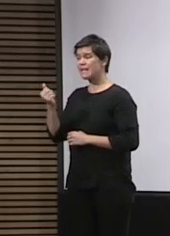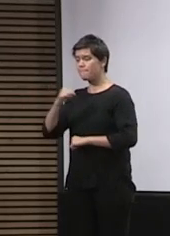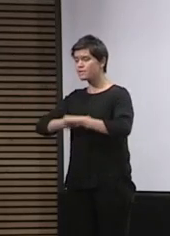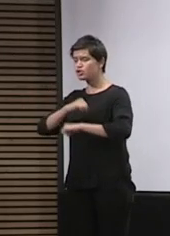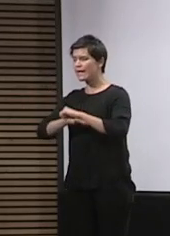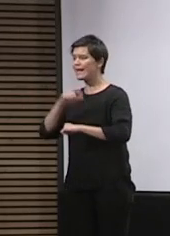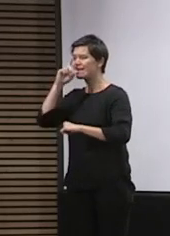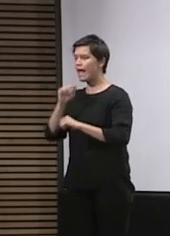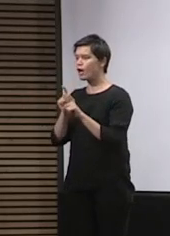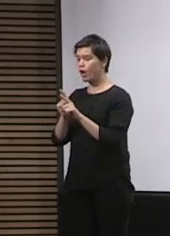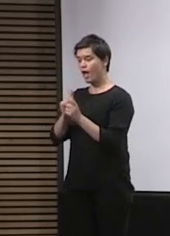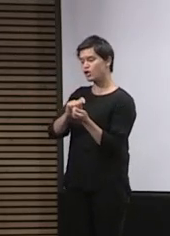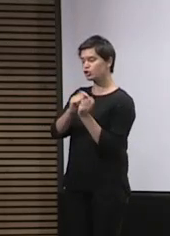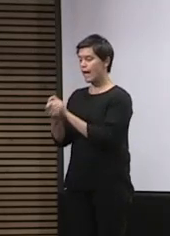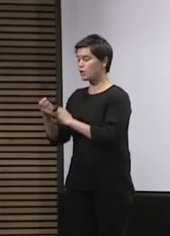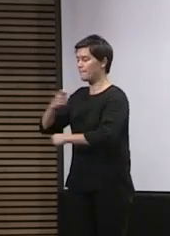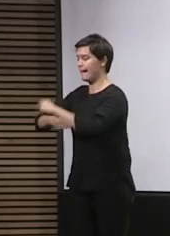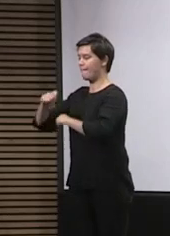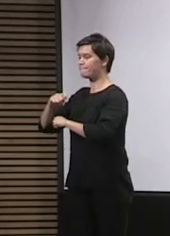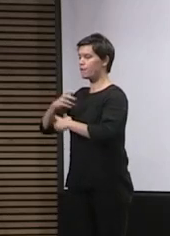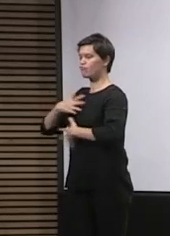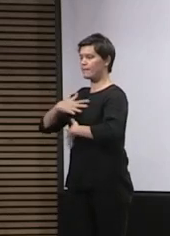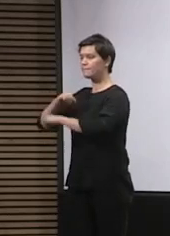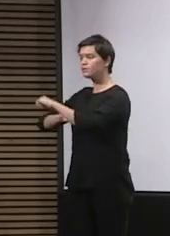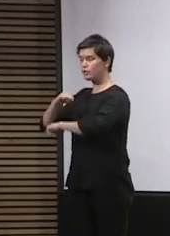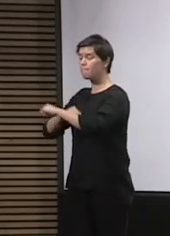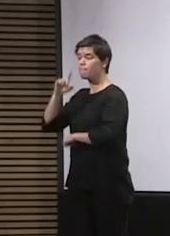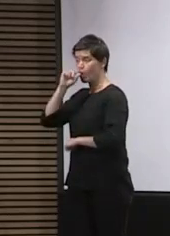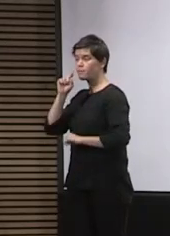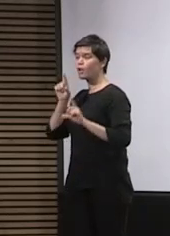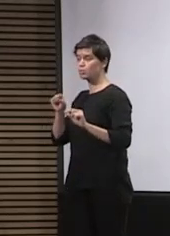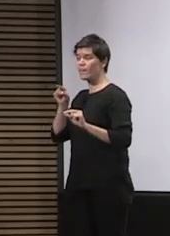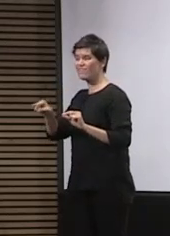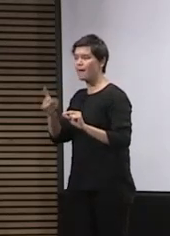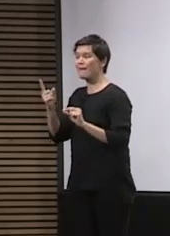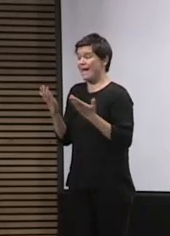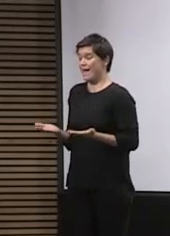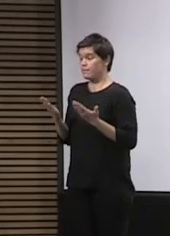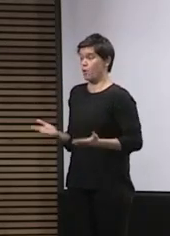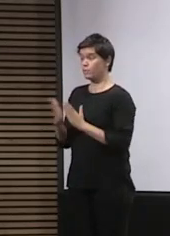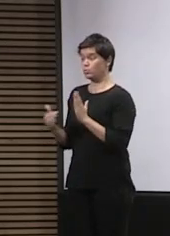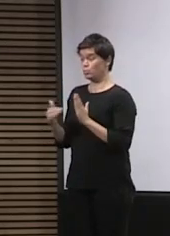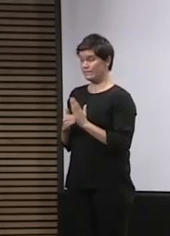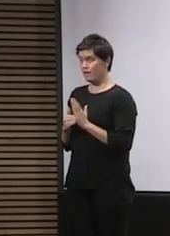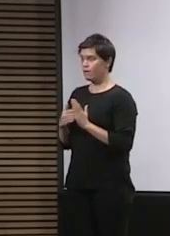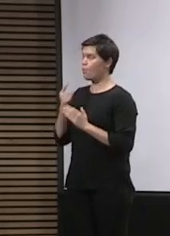what we're particularly looking at is getting the ability to get new ventilators into the country, and it's that aspect that is certainly this